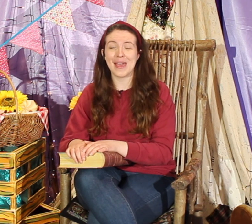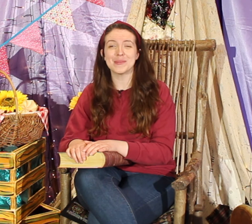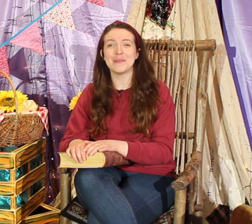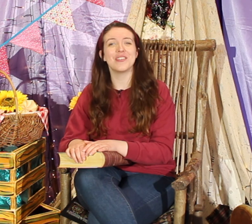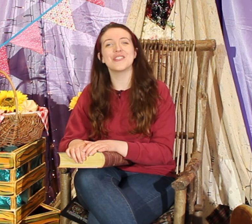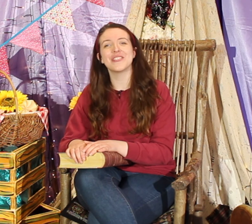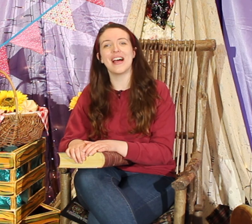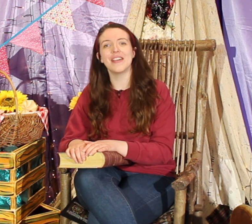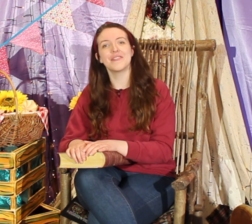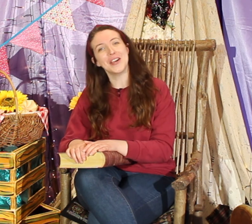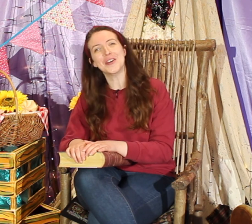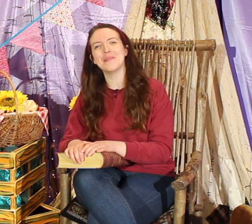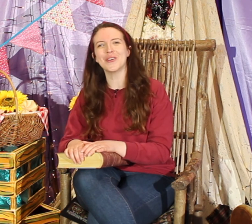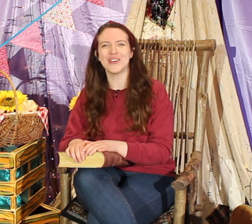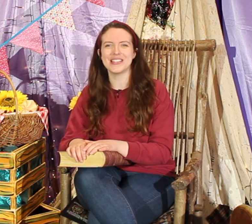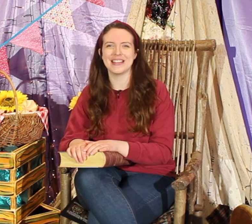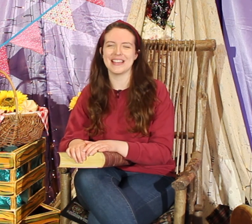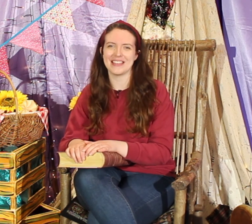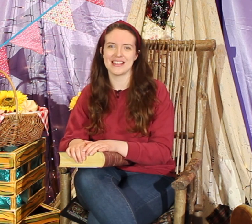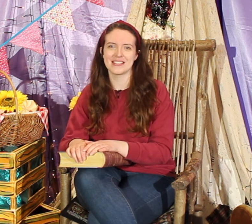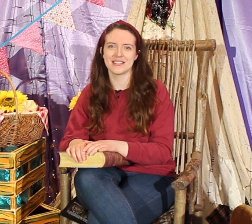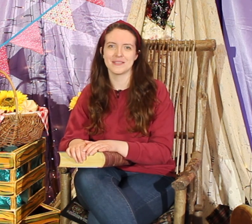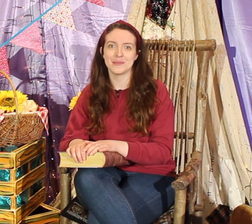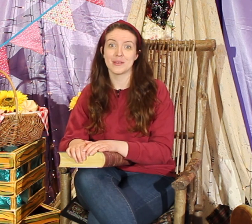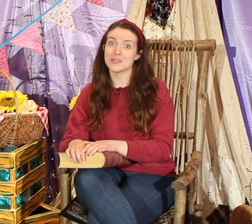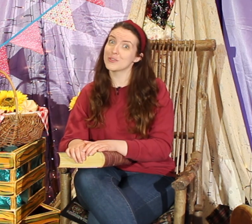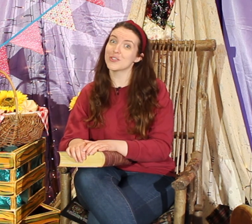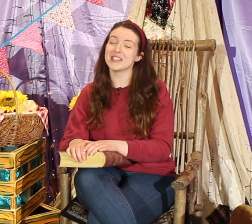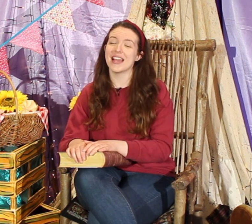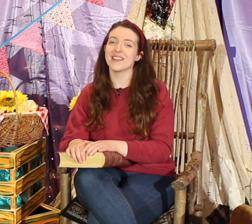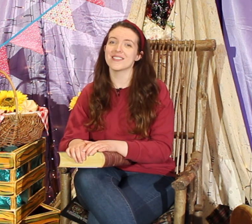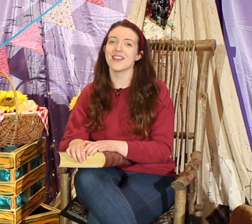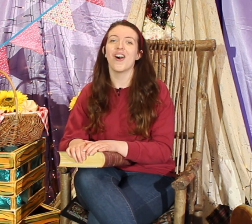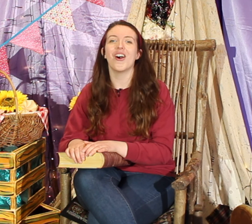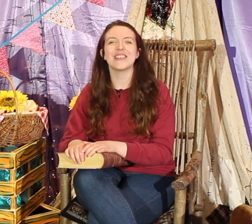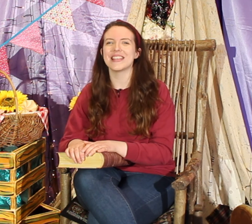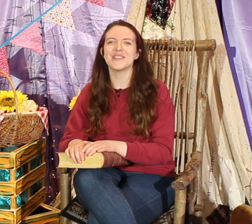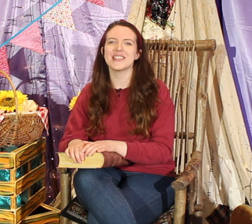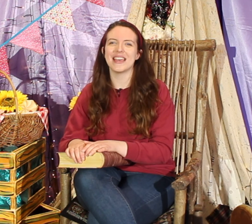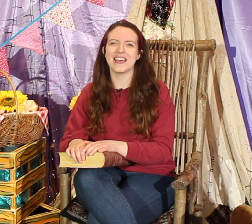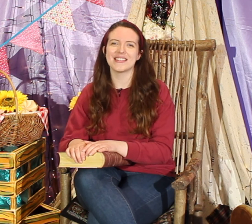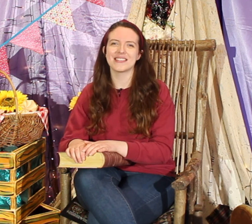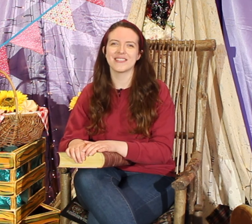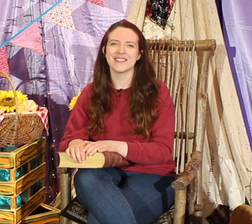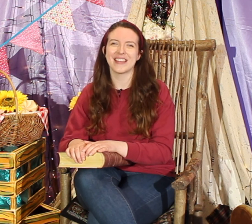keep theatre alive and create more content like this. So storytellers, all that's left to say is... Thank